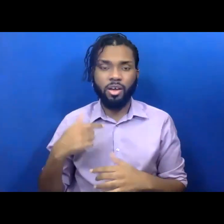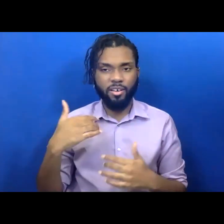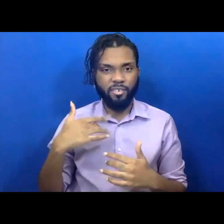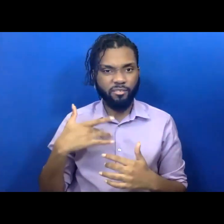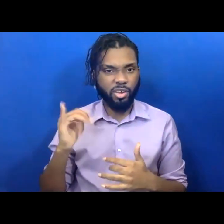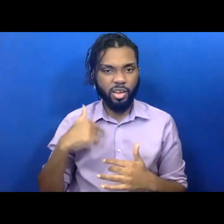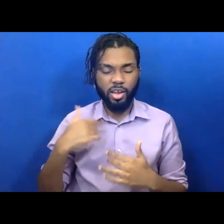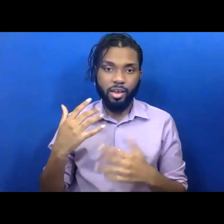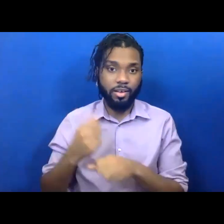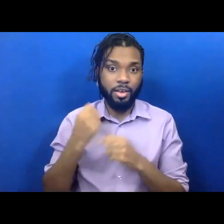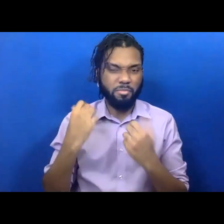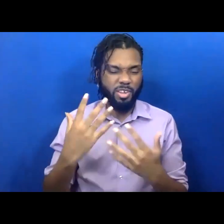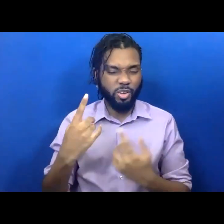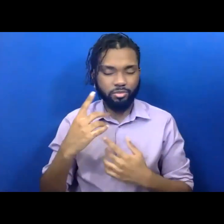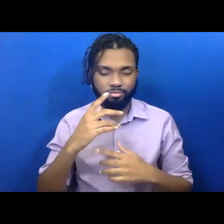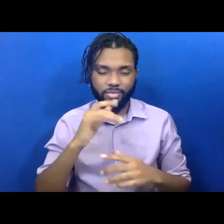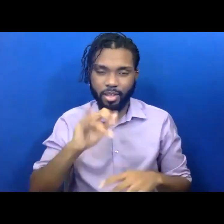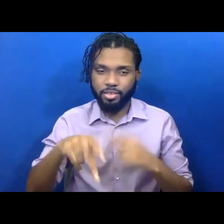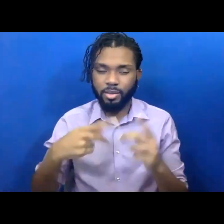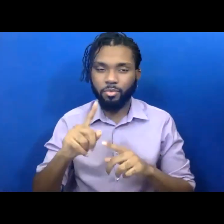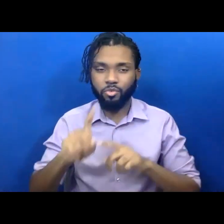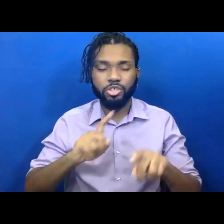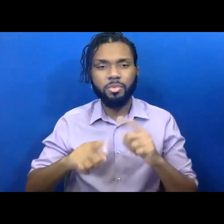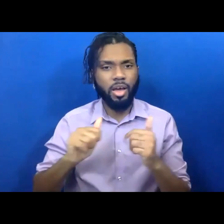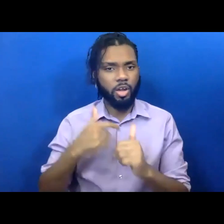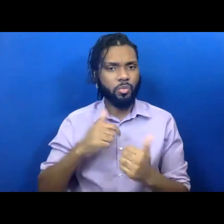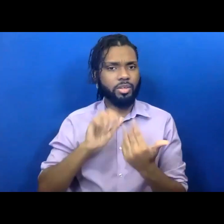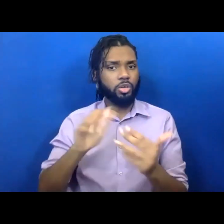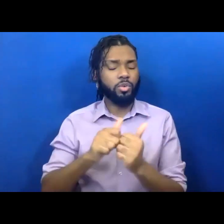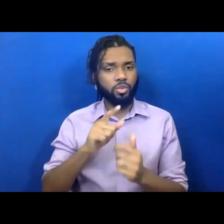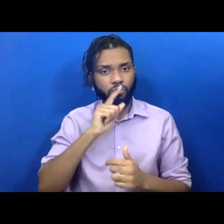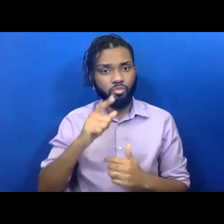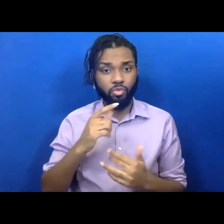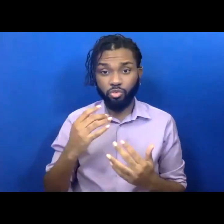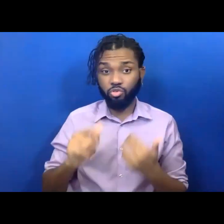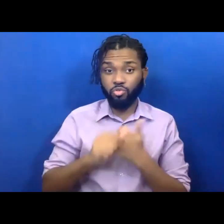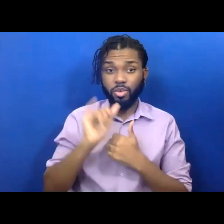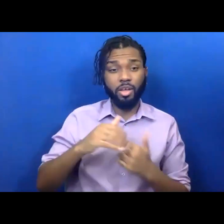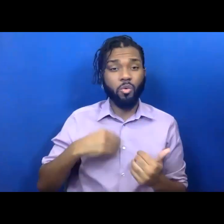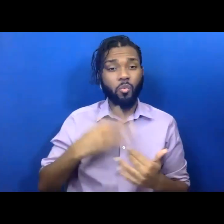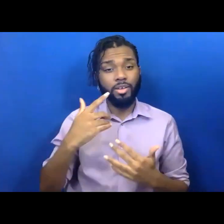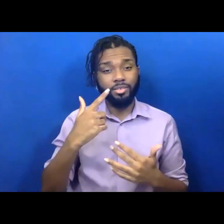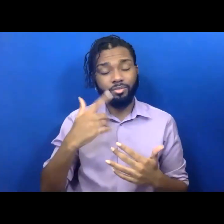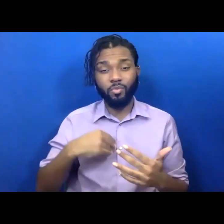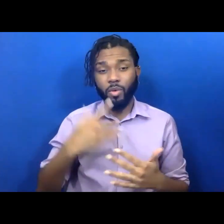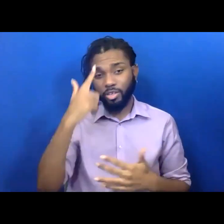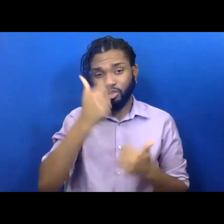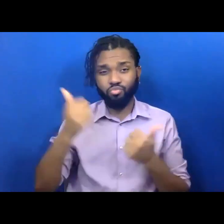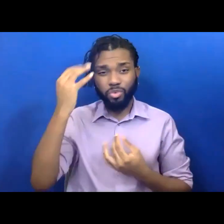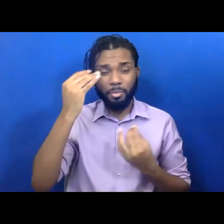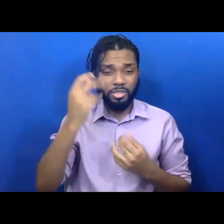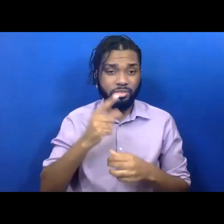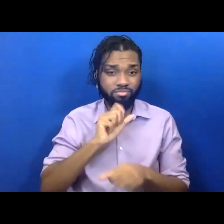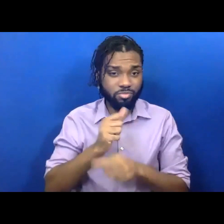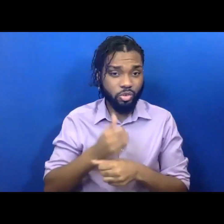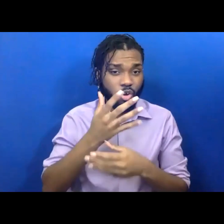deal with the real threat that white supremacy and racism causes? And how do we deal with this on the day-to-day? So